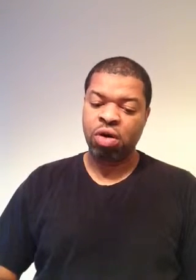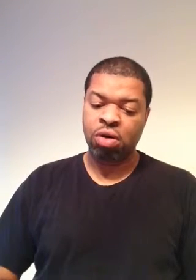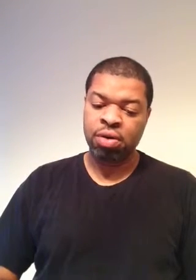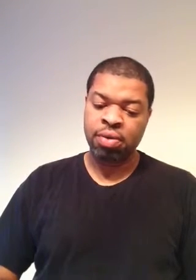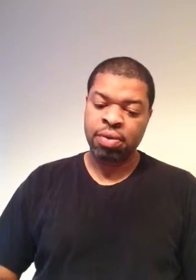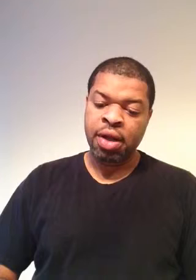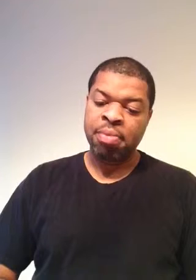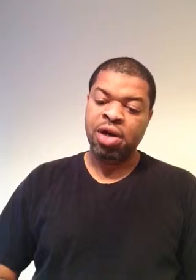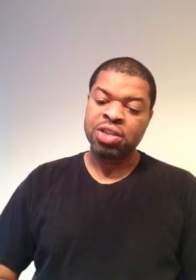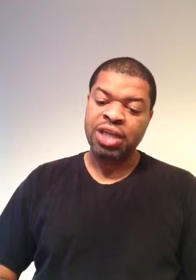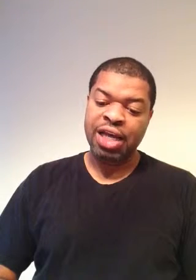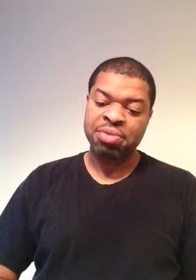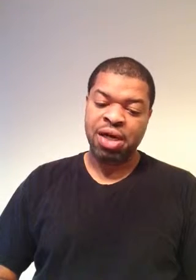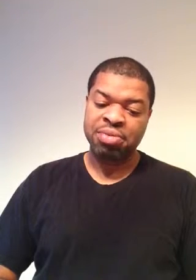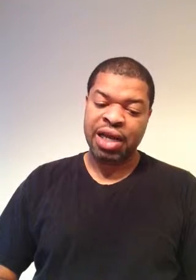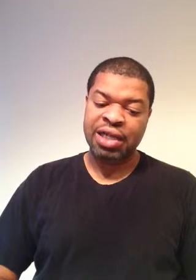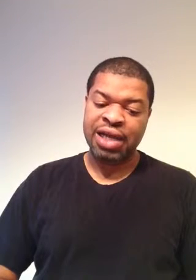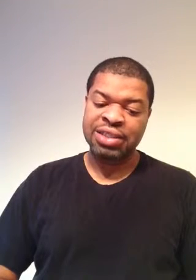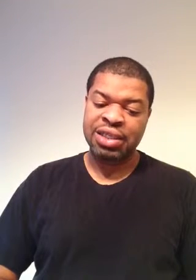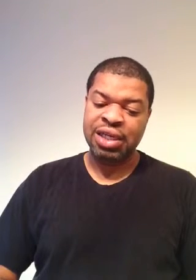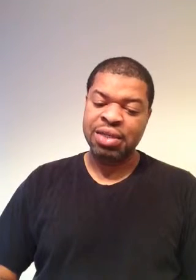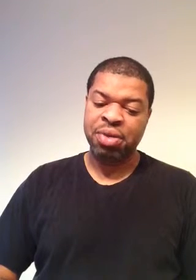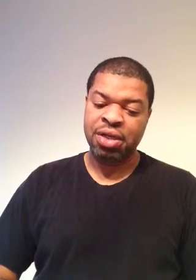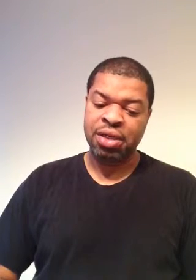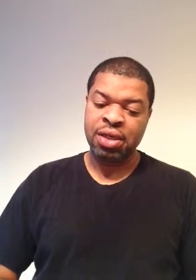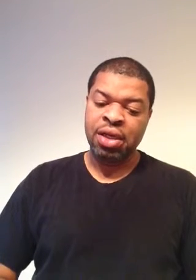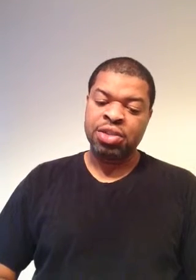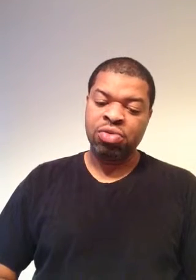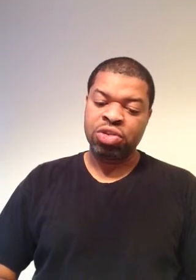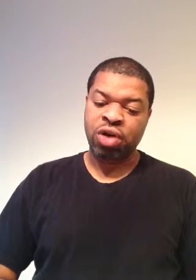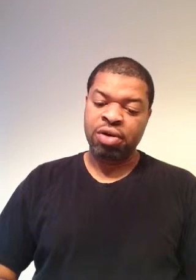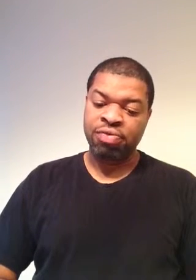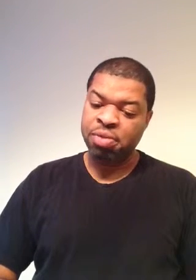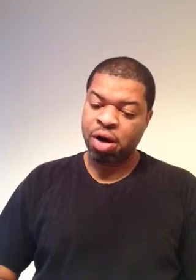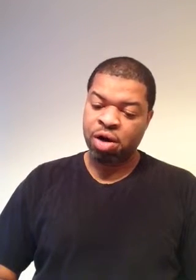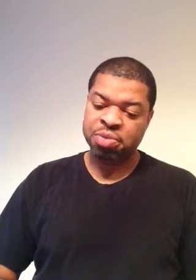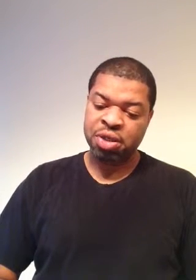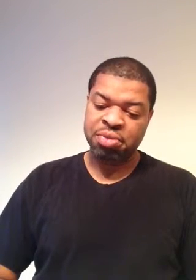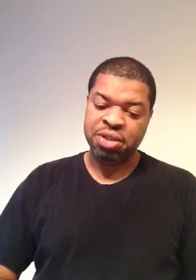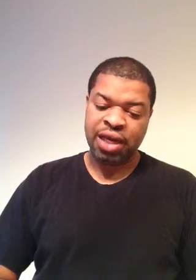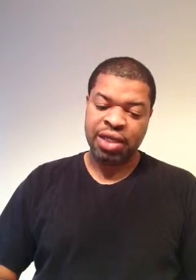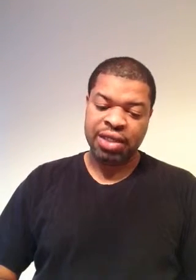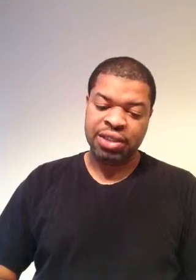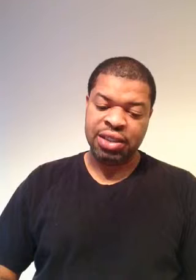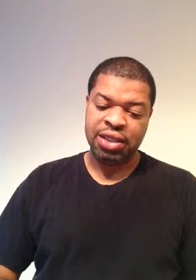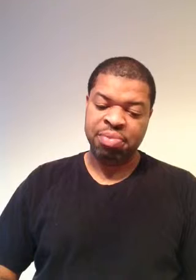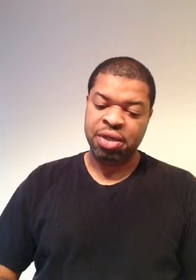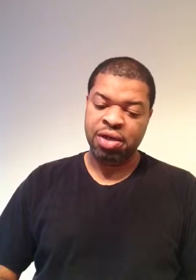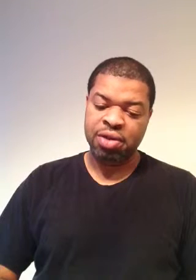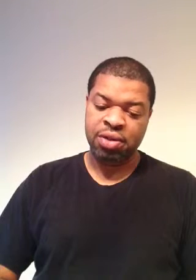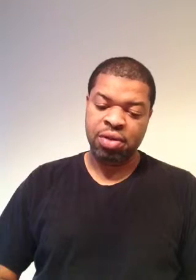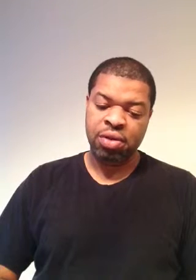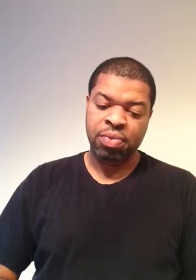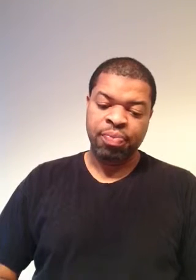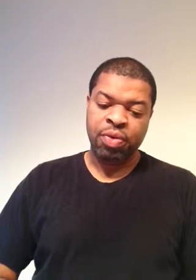strong. Because she has become psychologically independent, she will train her female offspring to be psychologically independent also. What